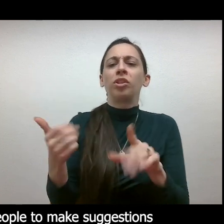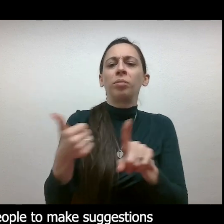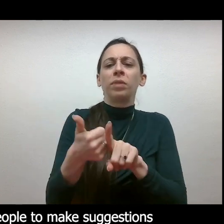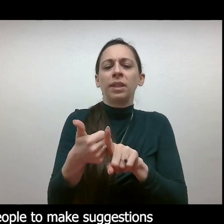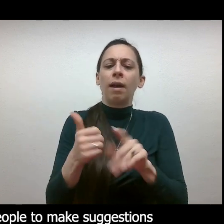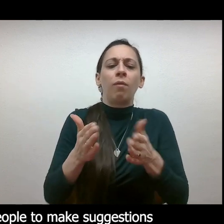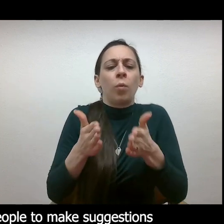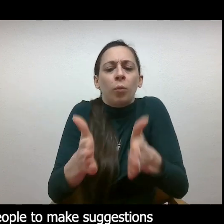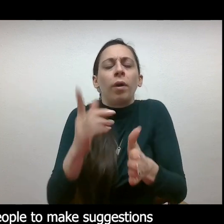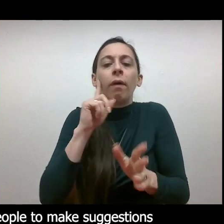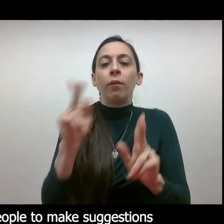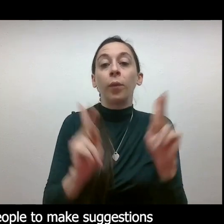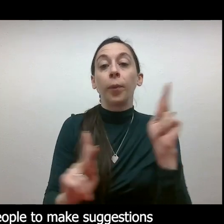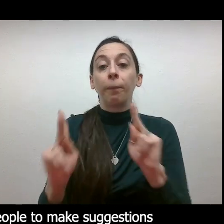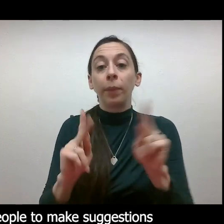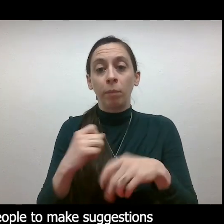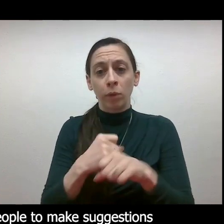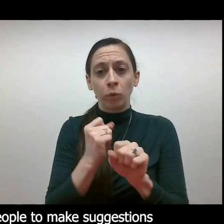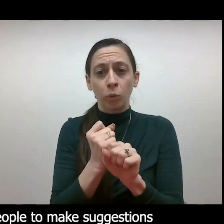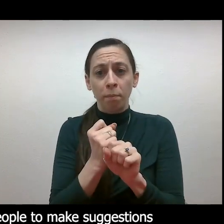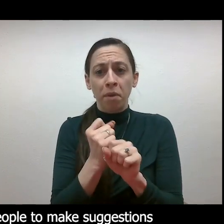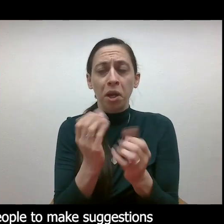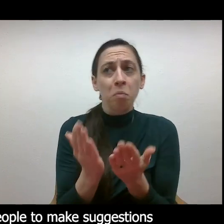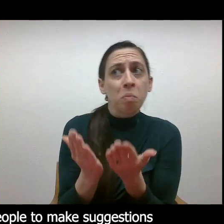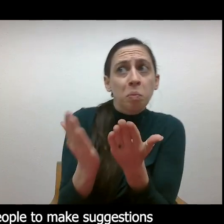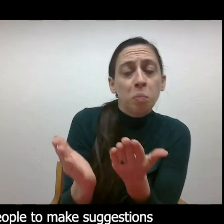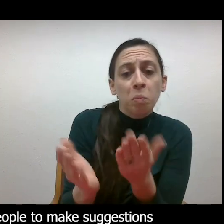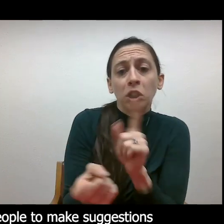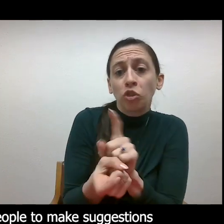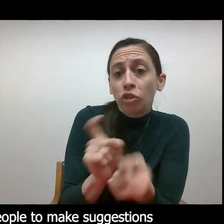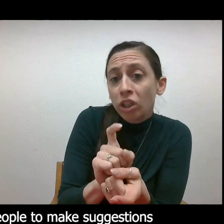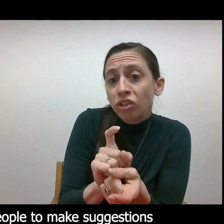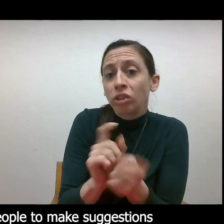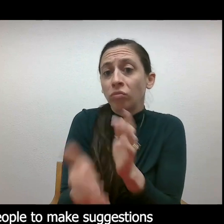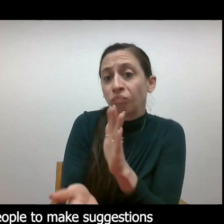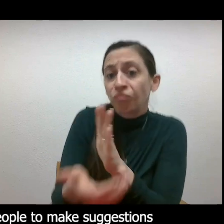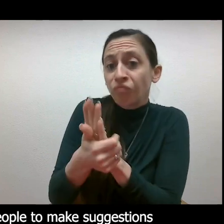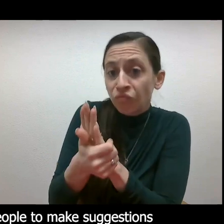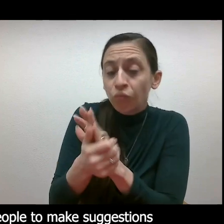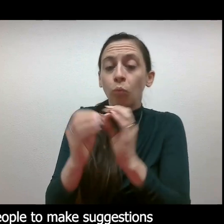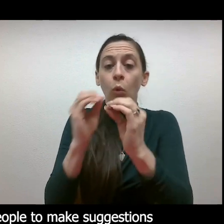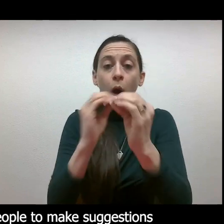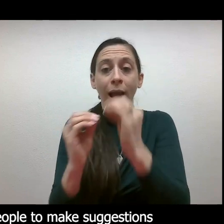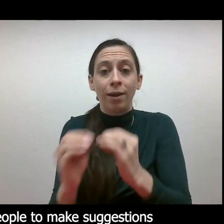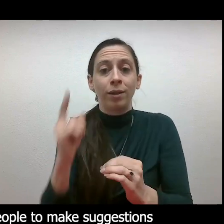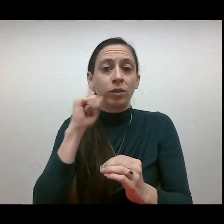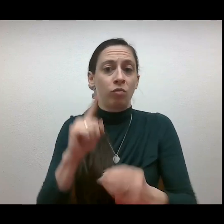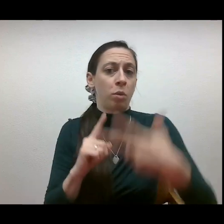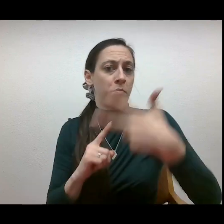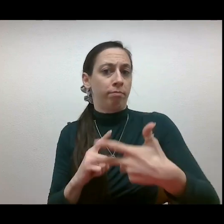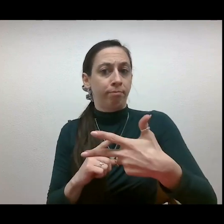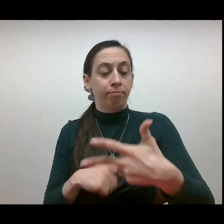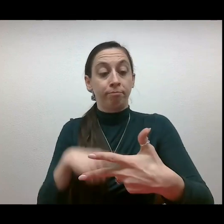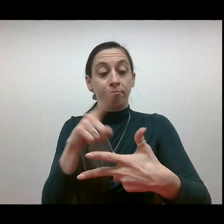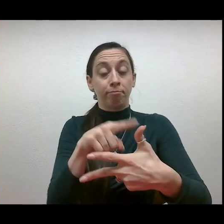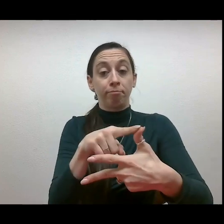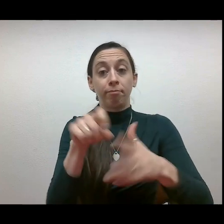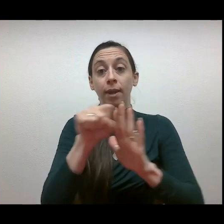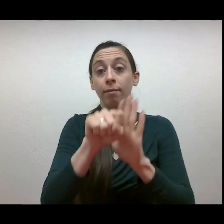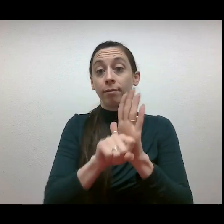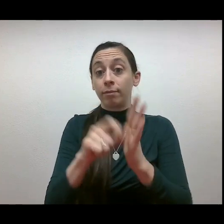Policy recommendations are a way for people to make suggestions for edits and changes to state law,